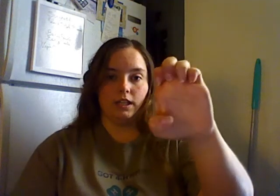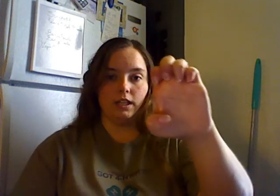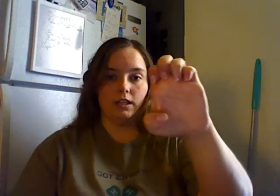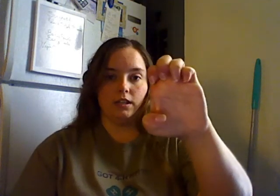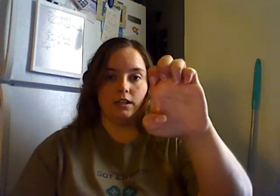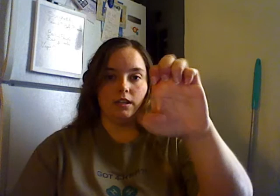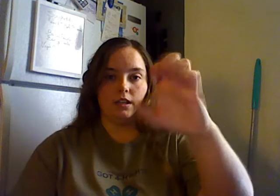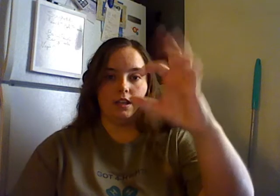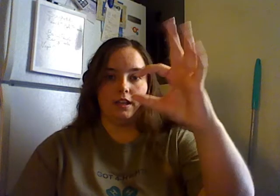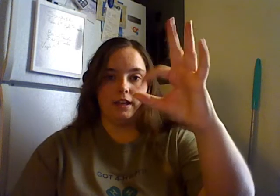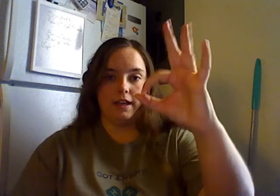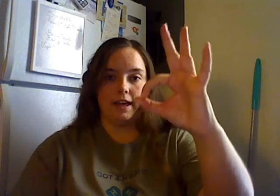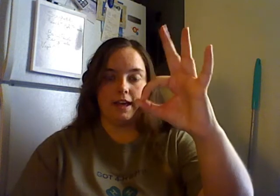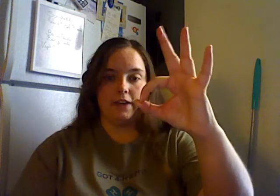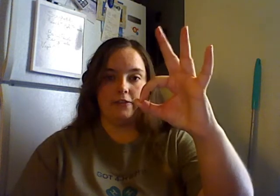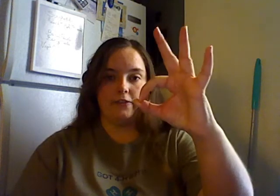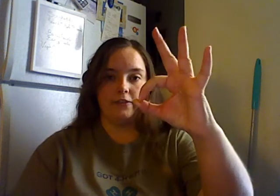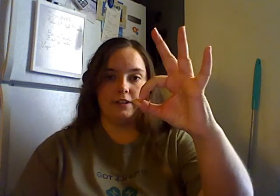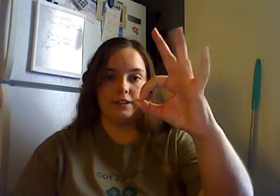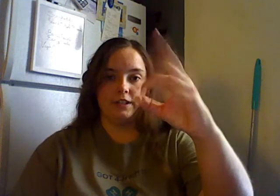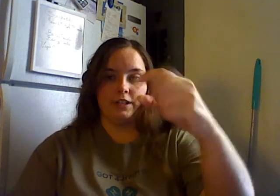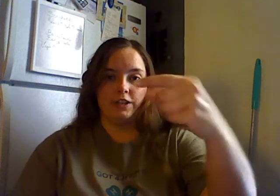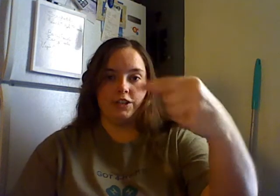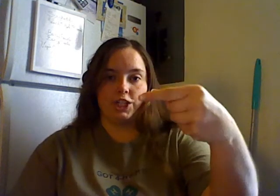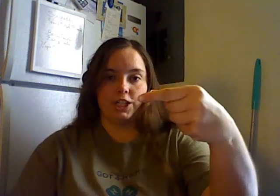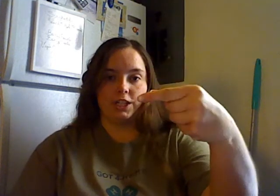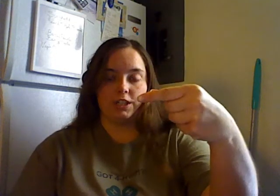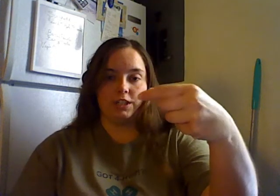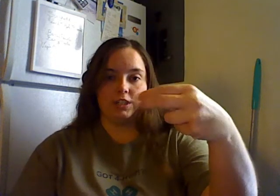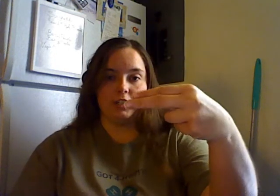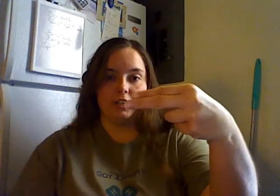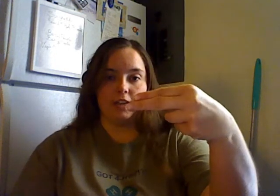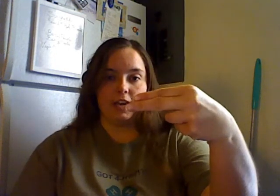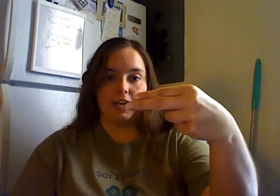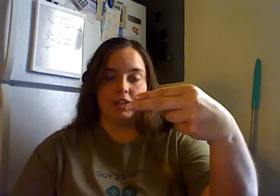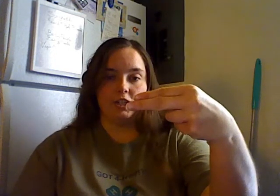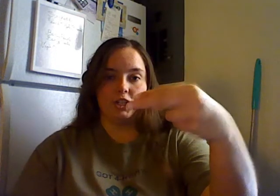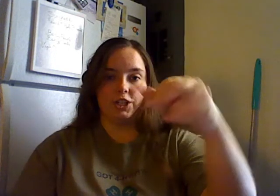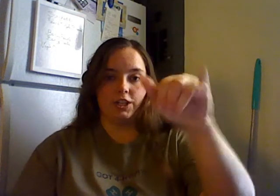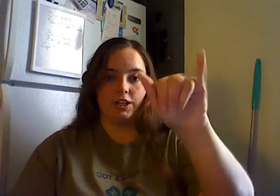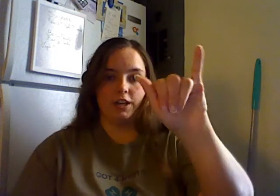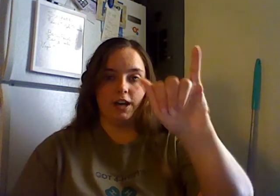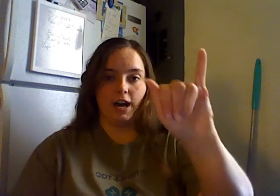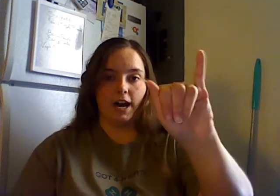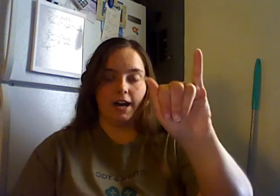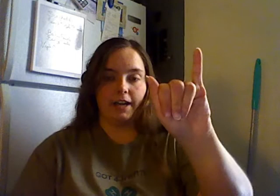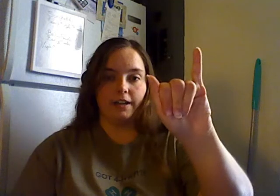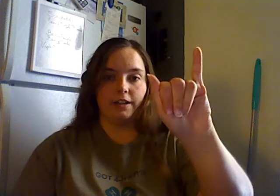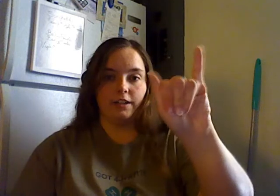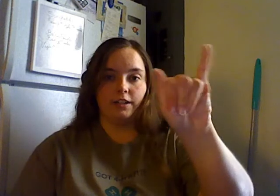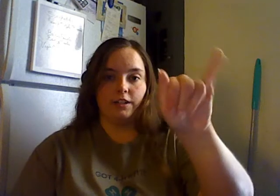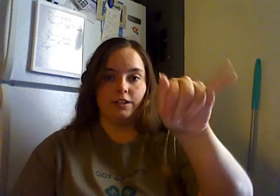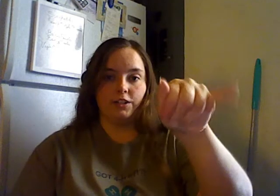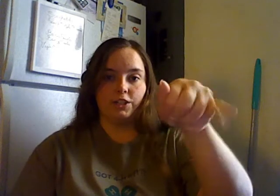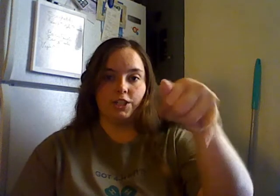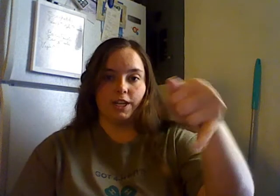E, F, G, H, I,